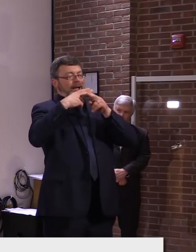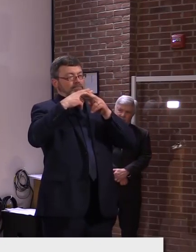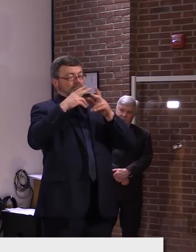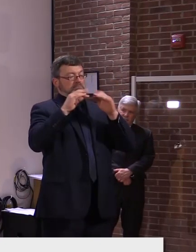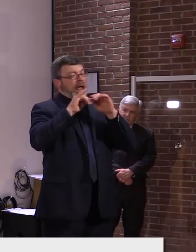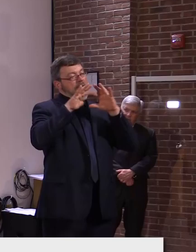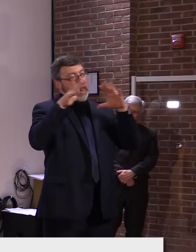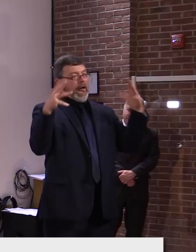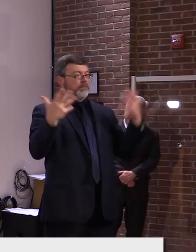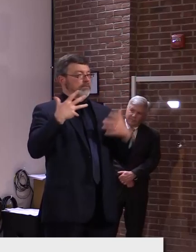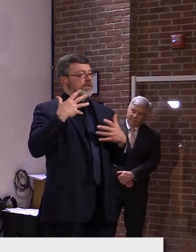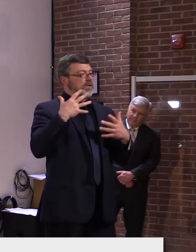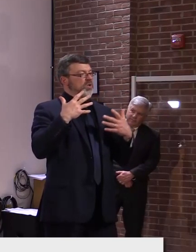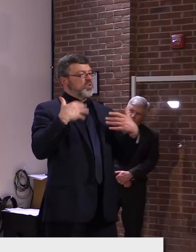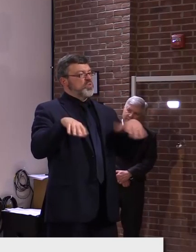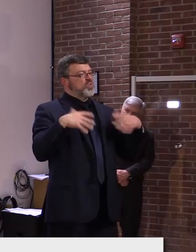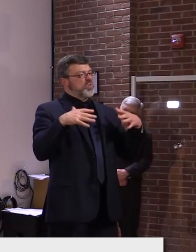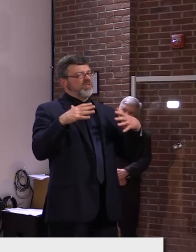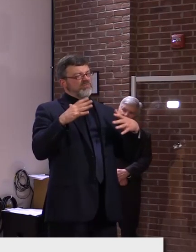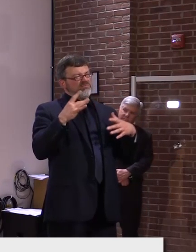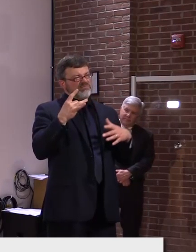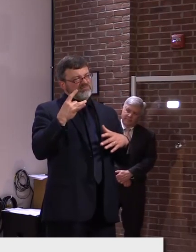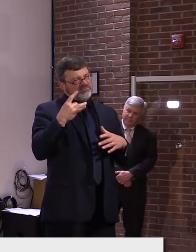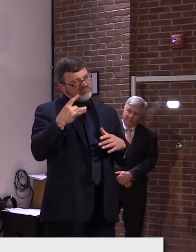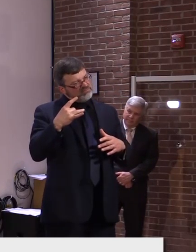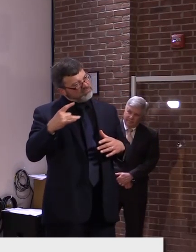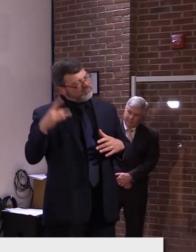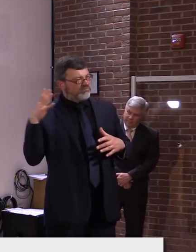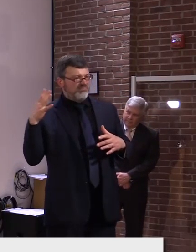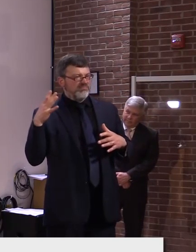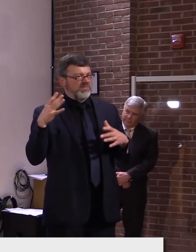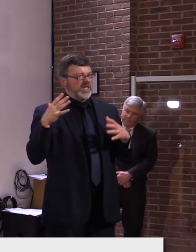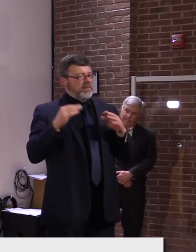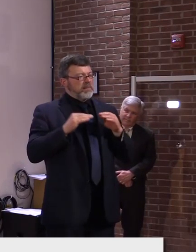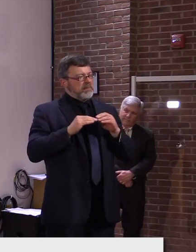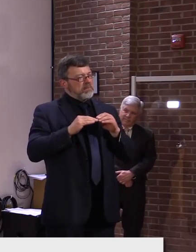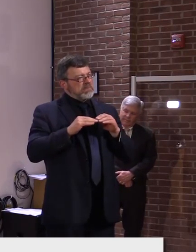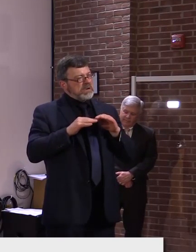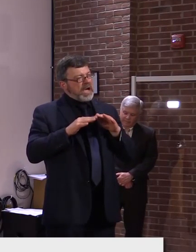more likely to cause severe illness or even death.